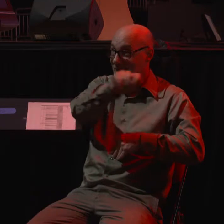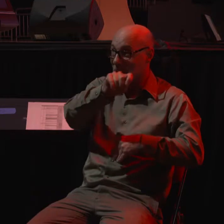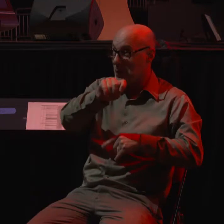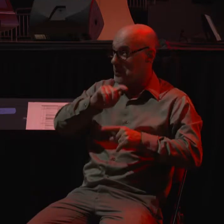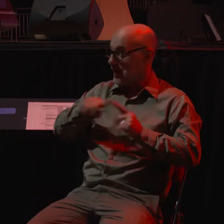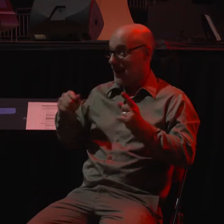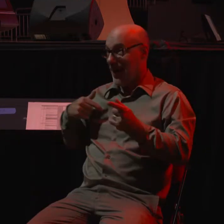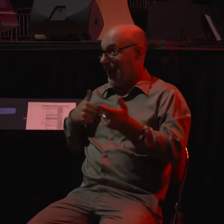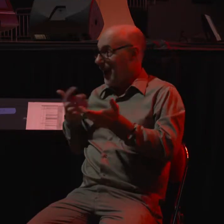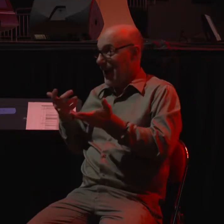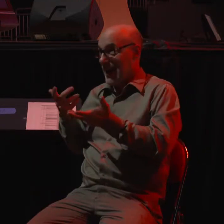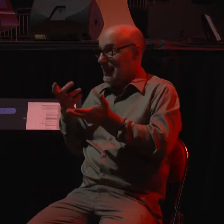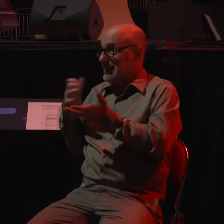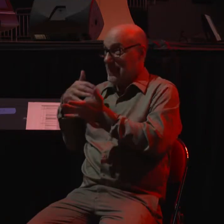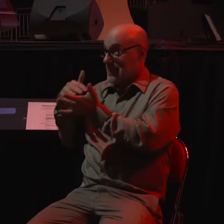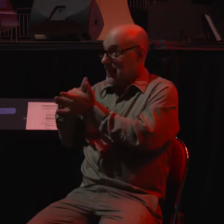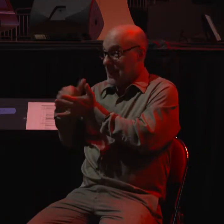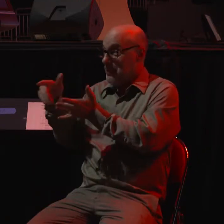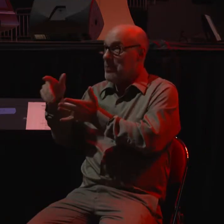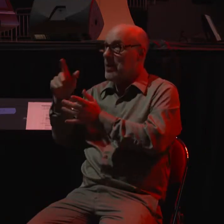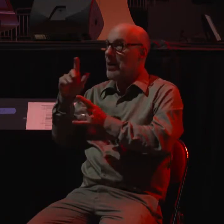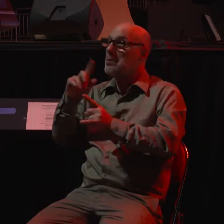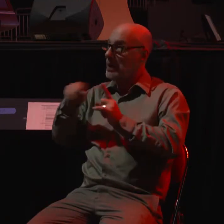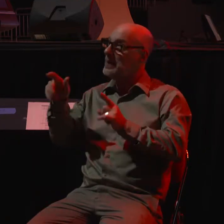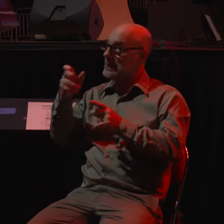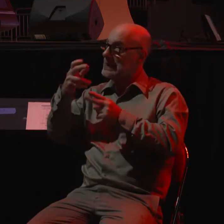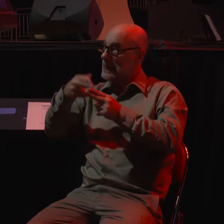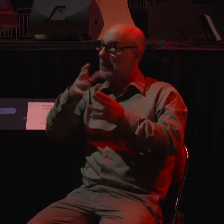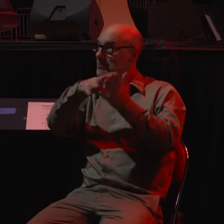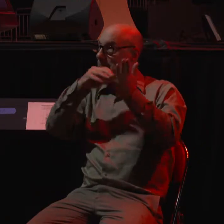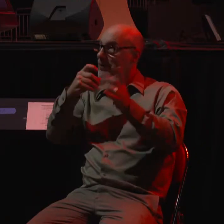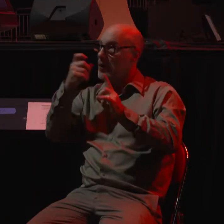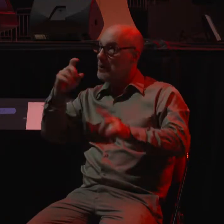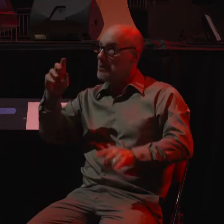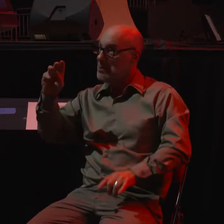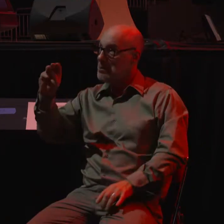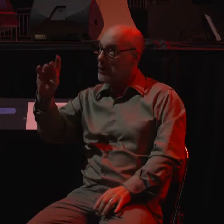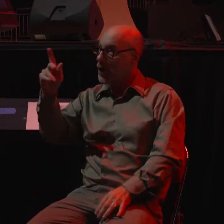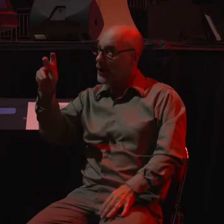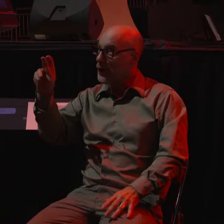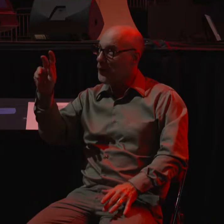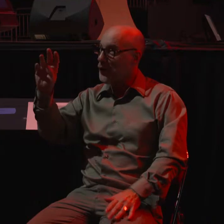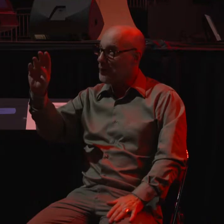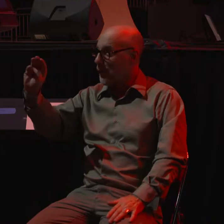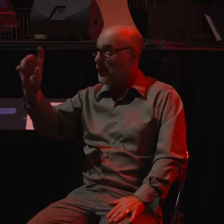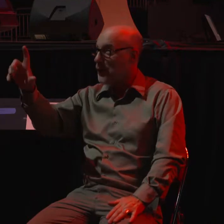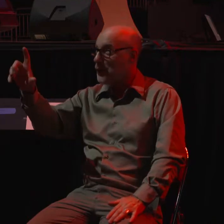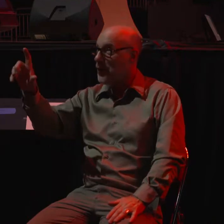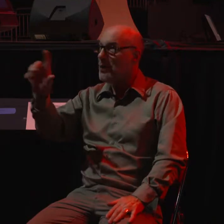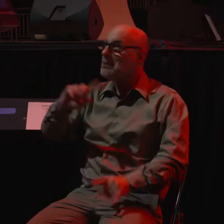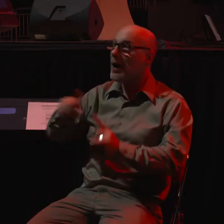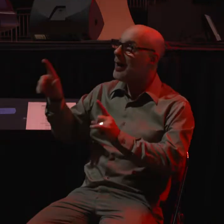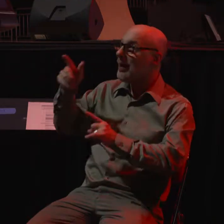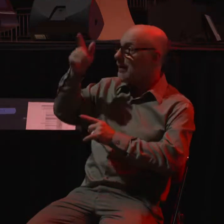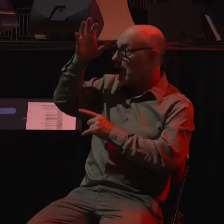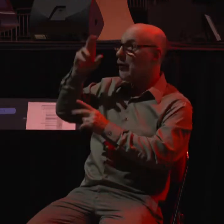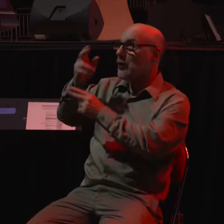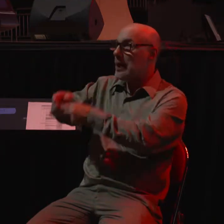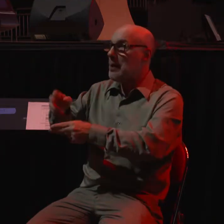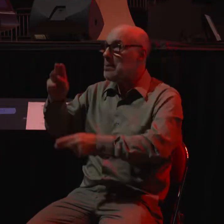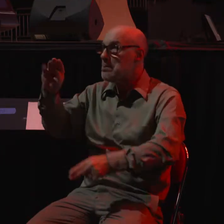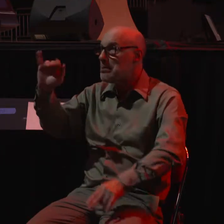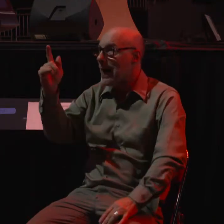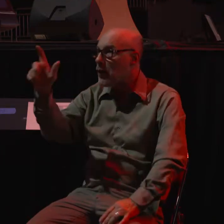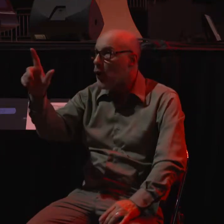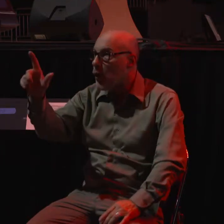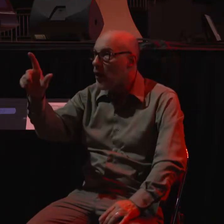Luther. Well, that's right. Now, his dad's name, though, was Michael originally. That's right. And then why did he change it to Martin Luther? He traveled to Germany,